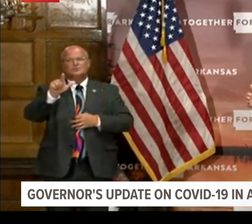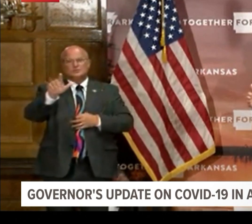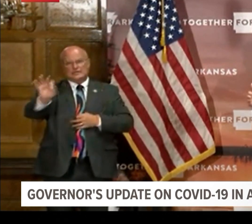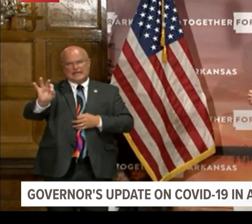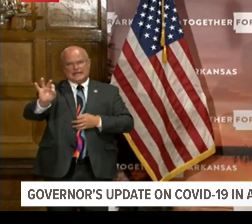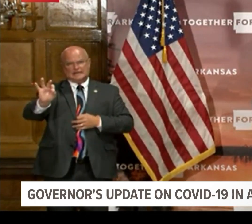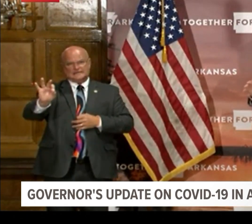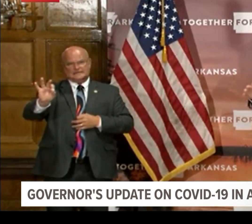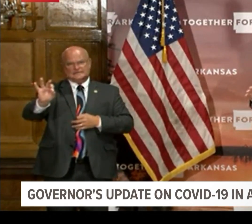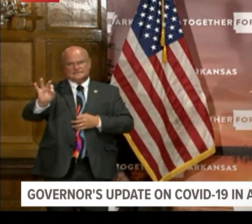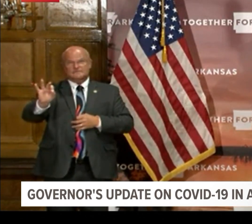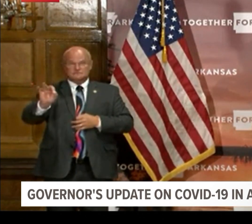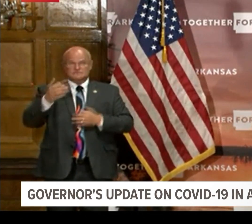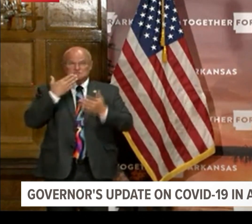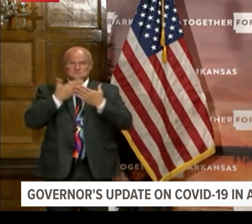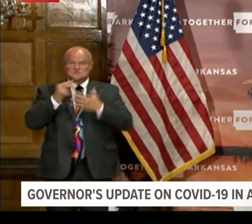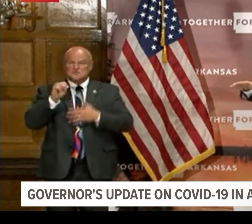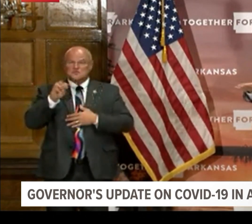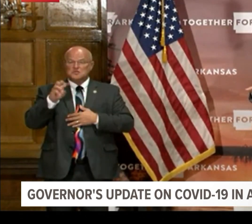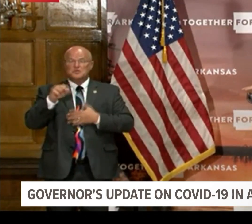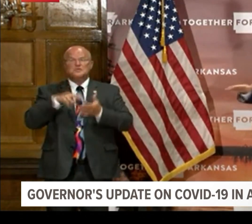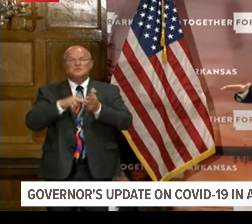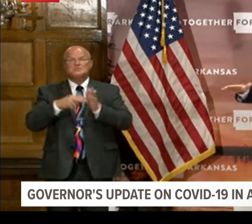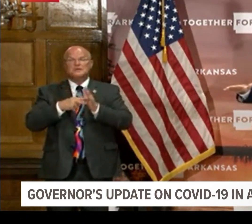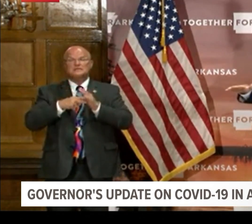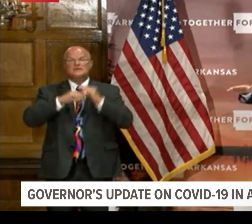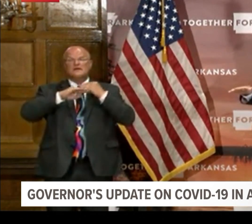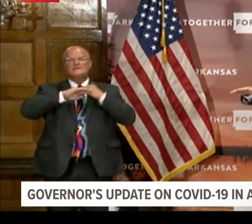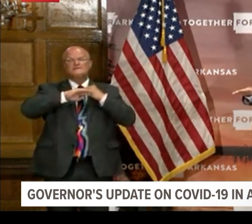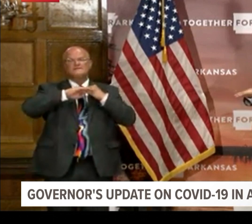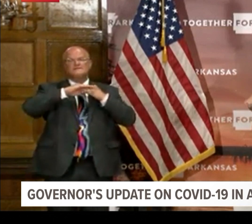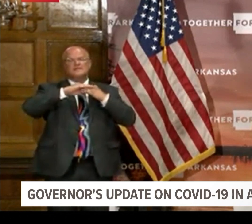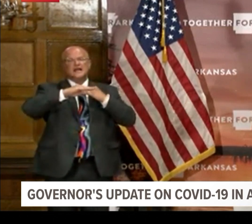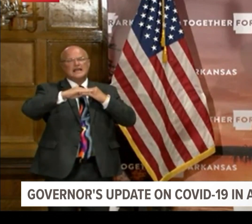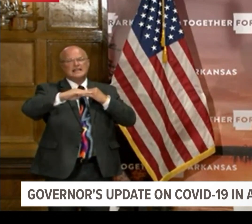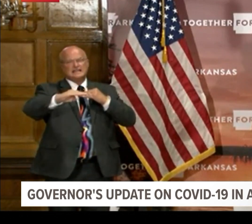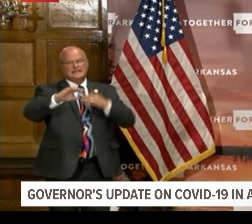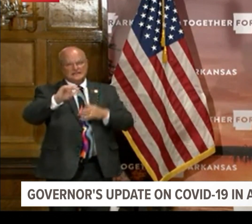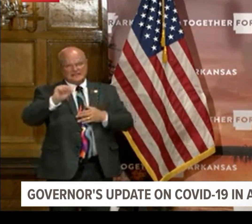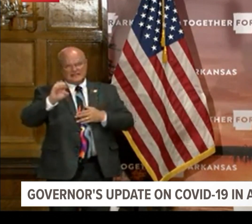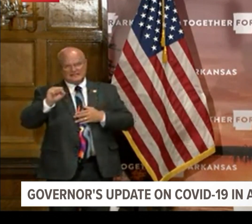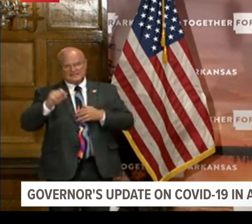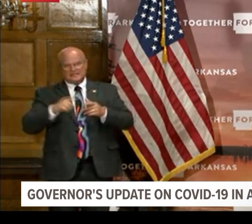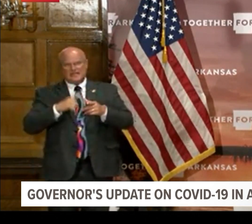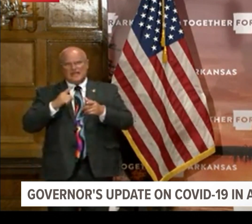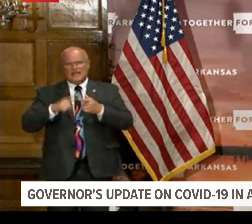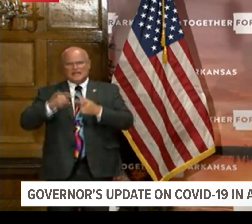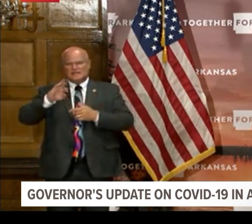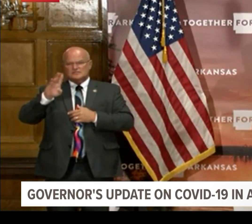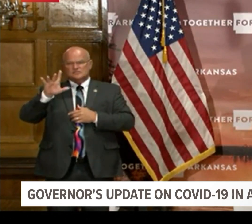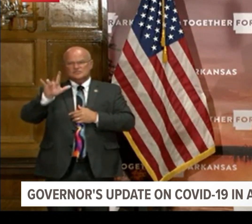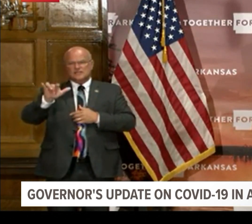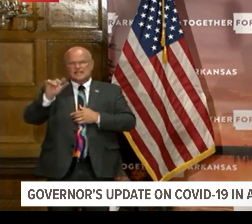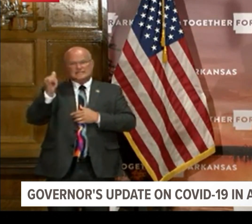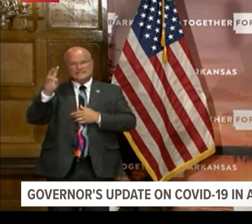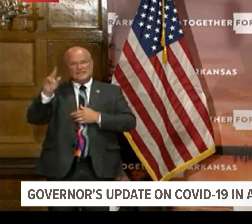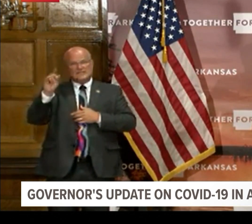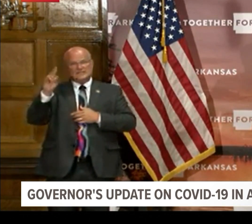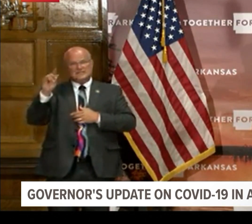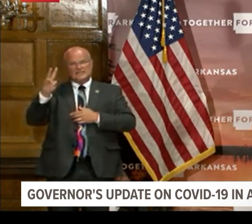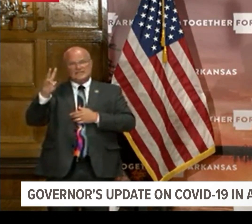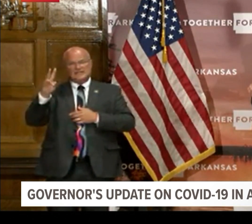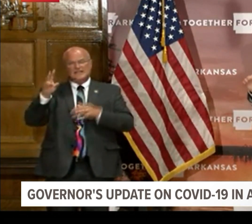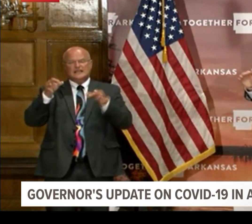29th. And that's good news because that means we're flattening out the cases. And then on July 17th, the peak